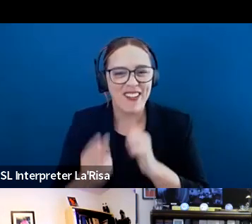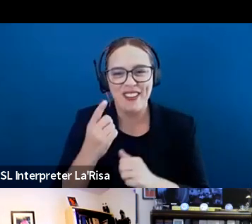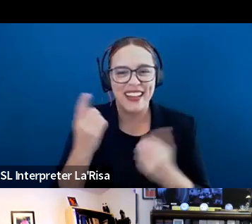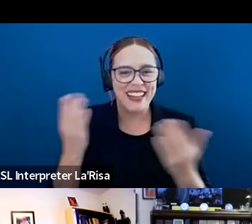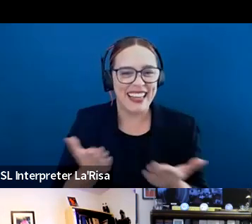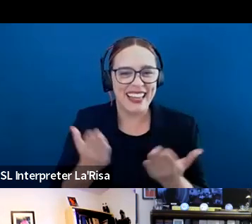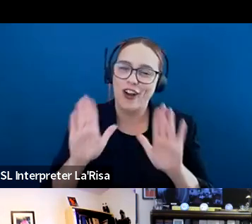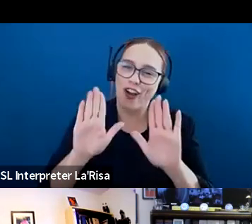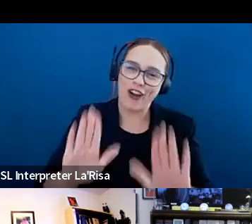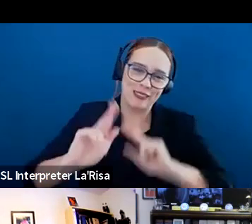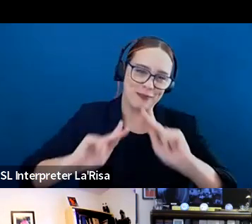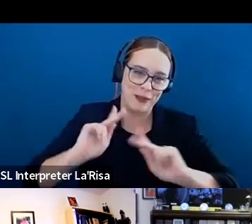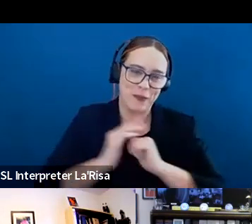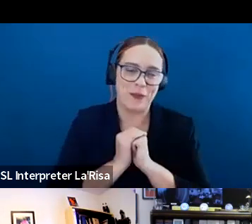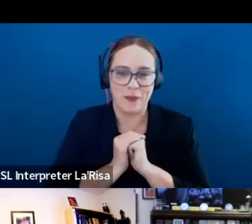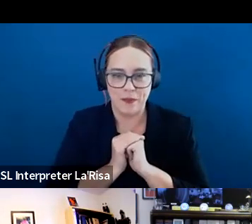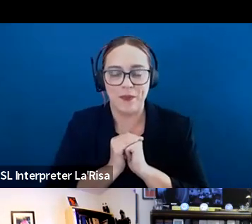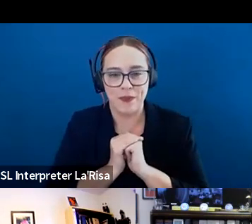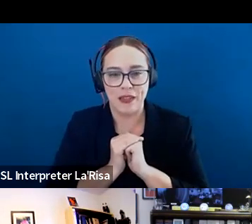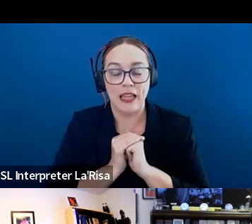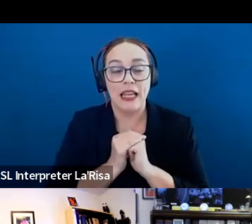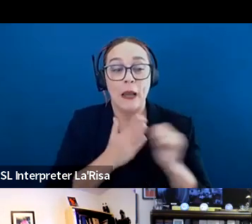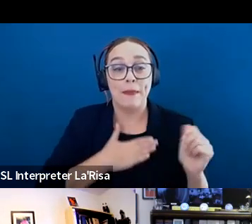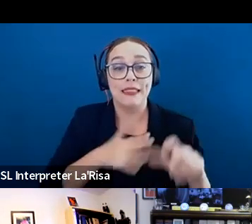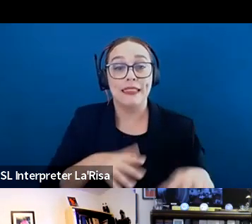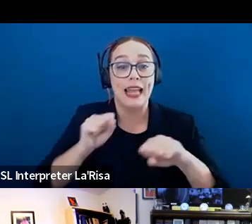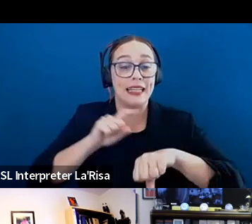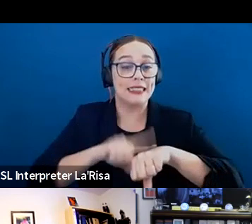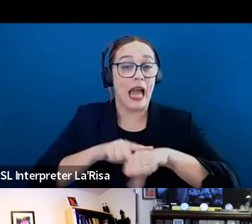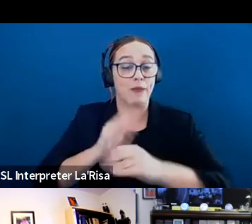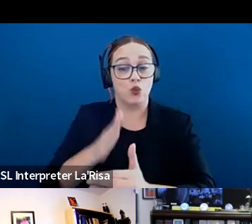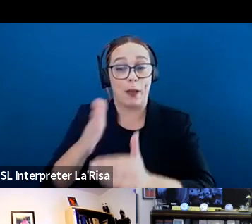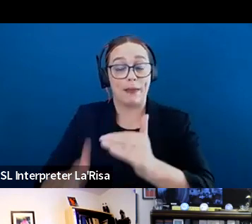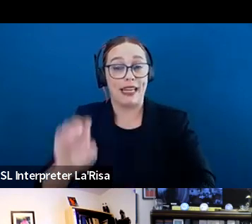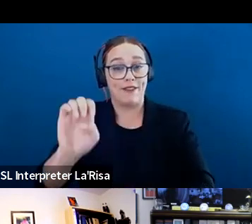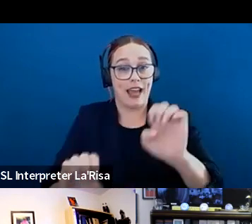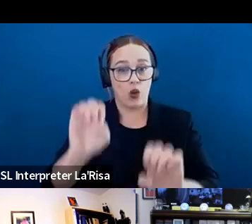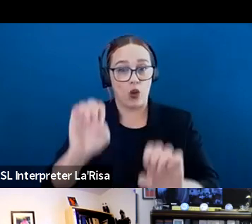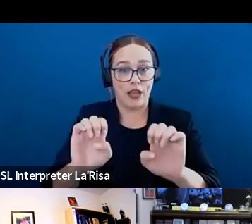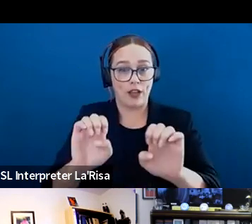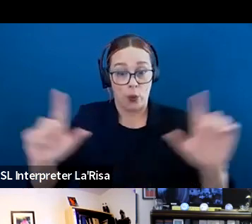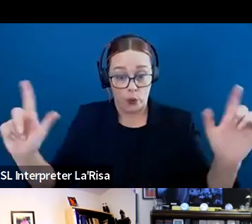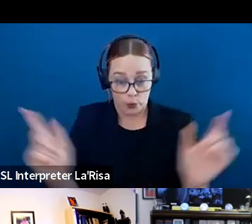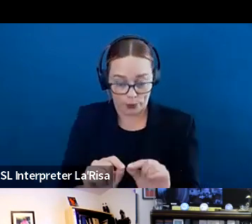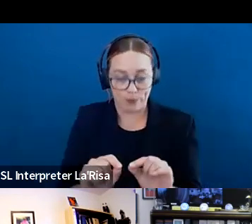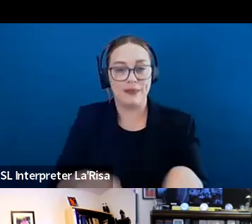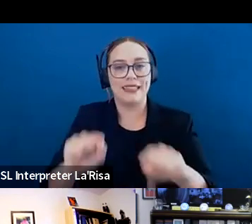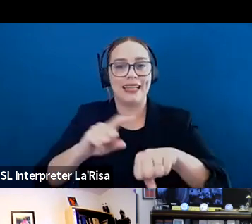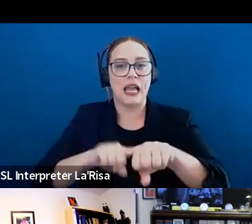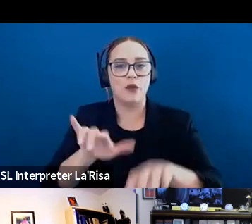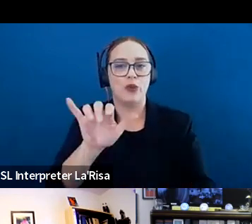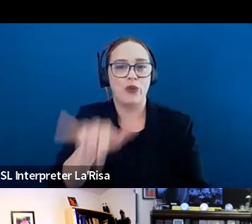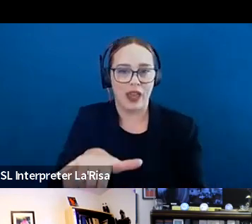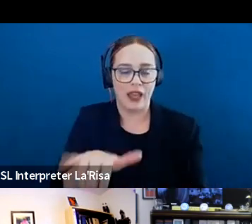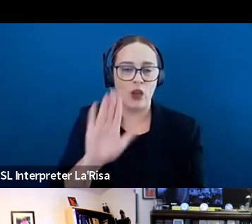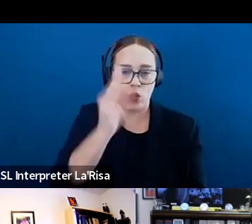they're awesome. So please take time to complete your evaluation when the webinar closes, as that lets us know how we